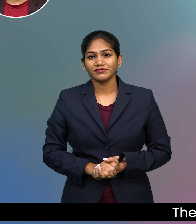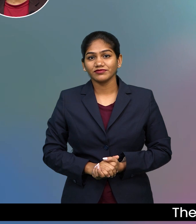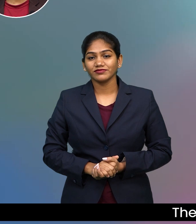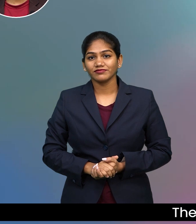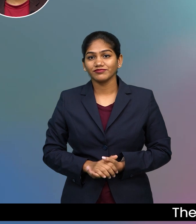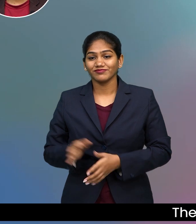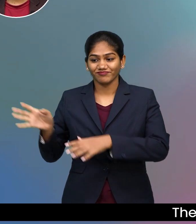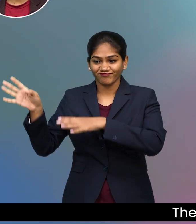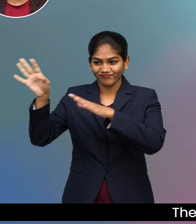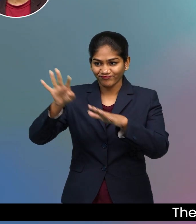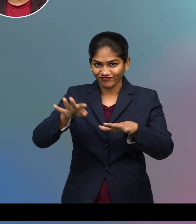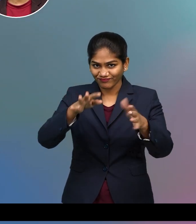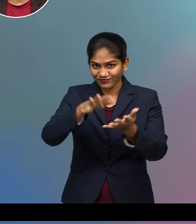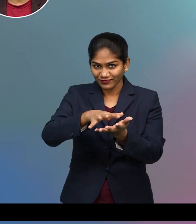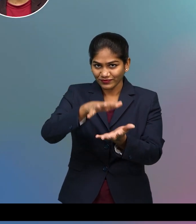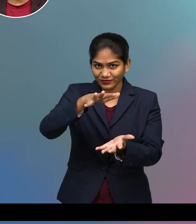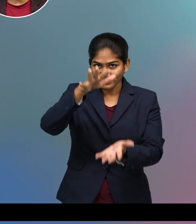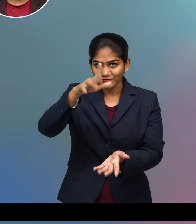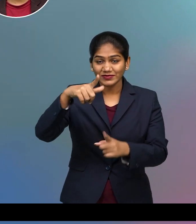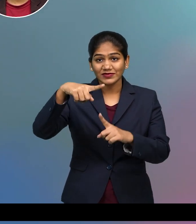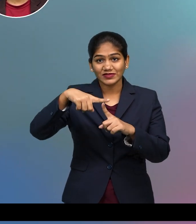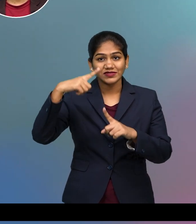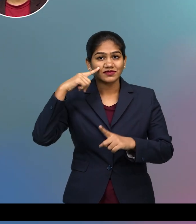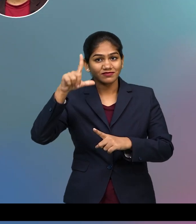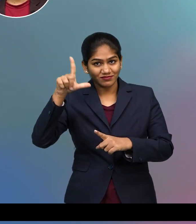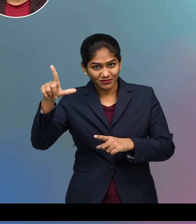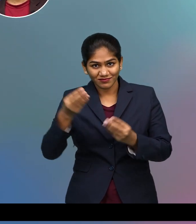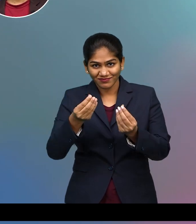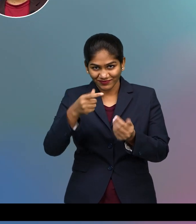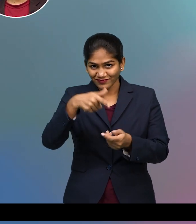The deposition of this till is called